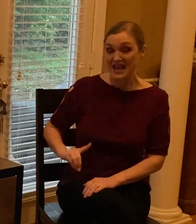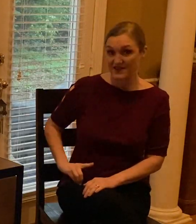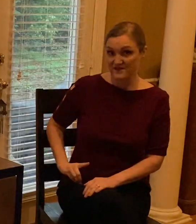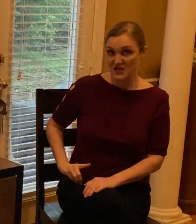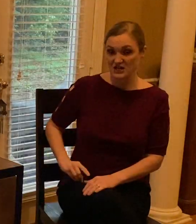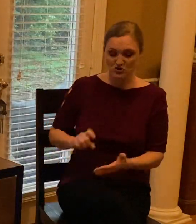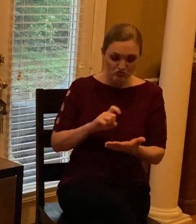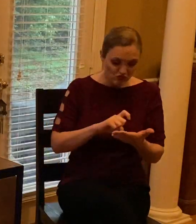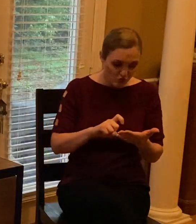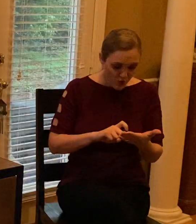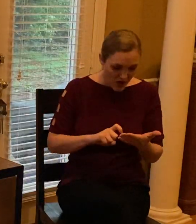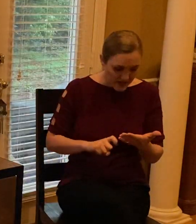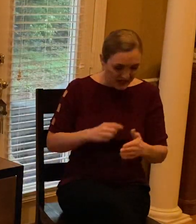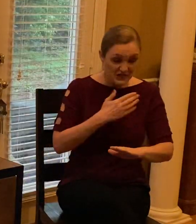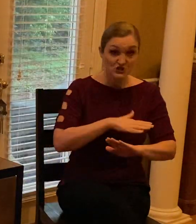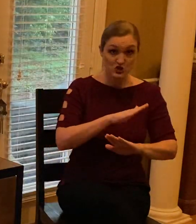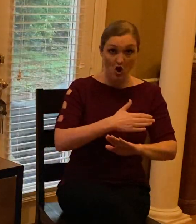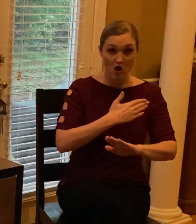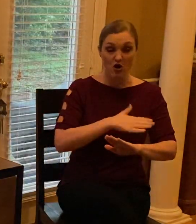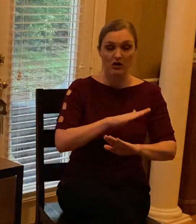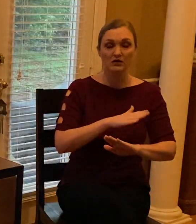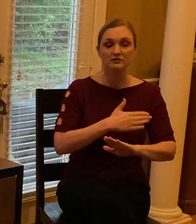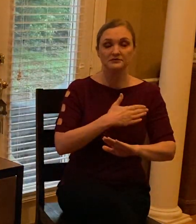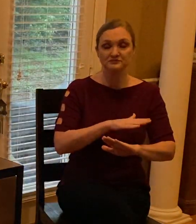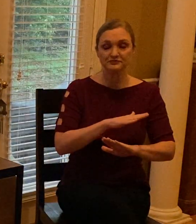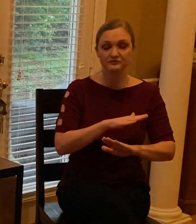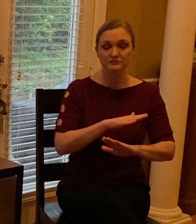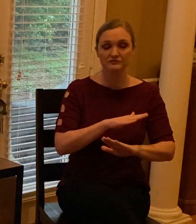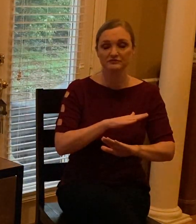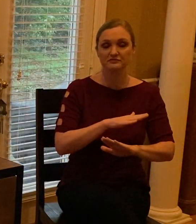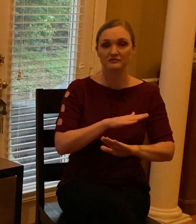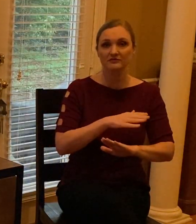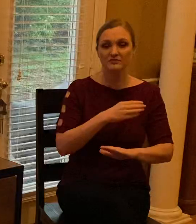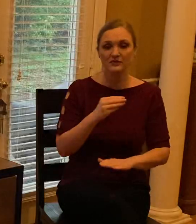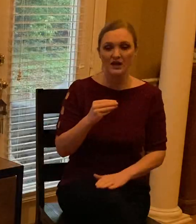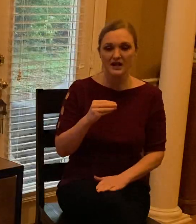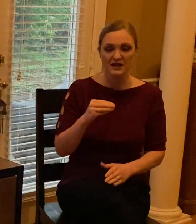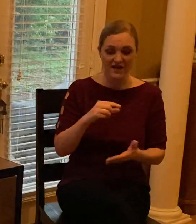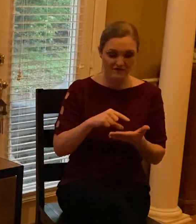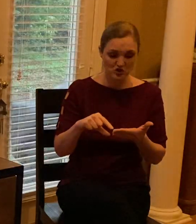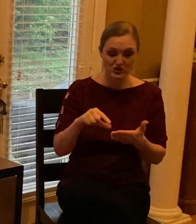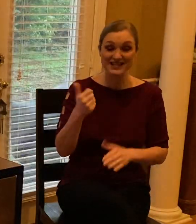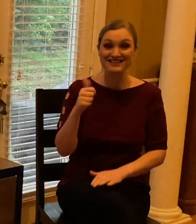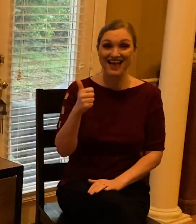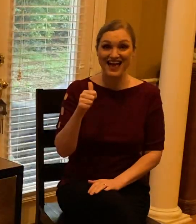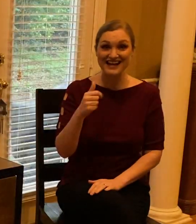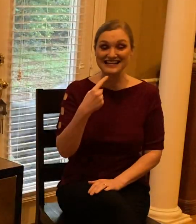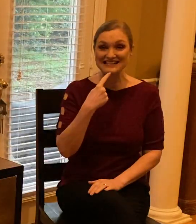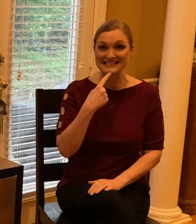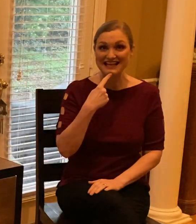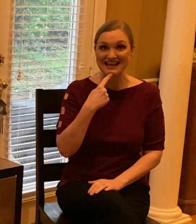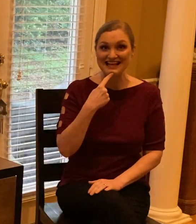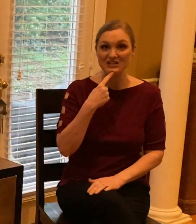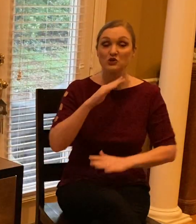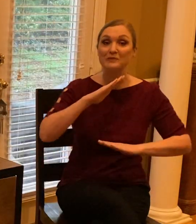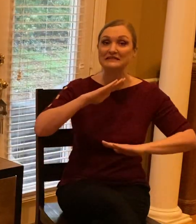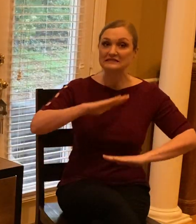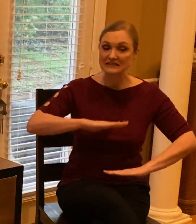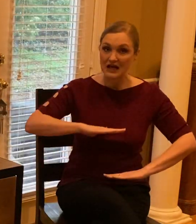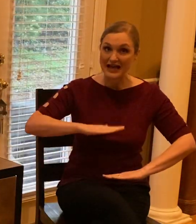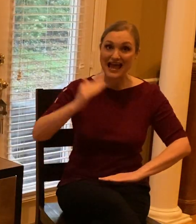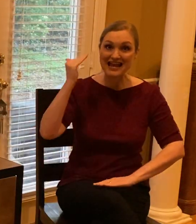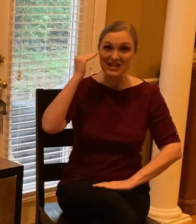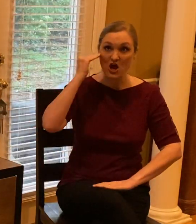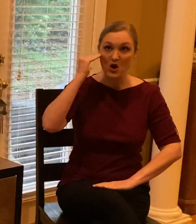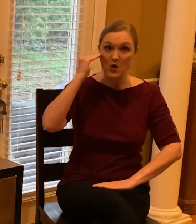is writing a psalm, a hymn, a song. And in verse 10, He says, to be still and